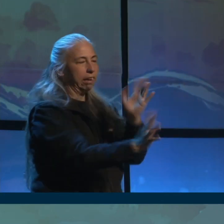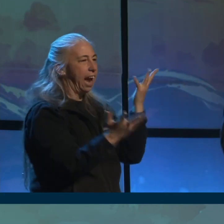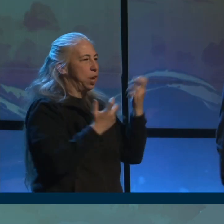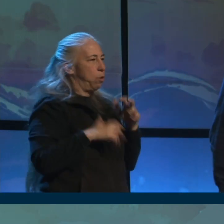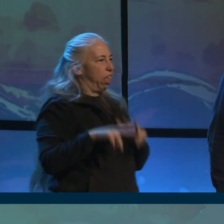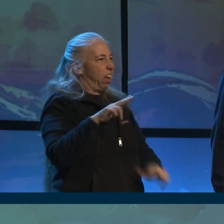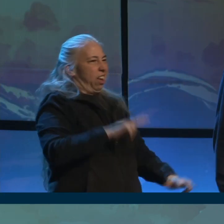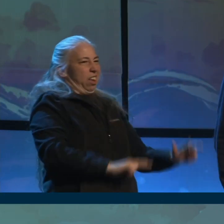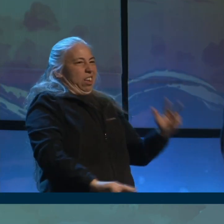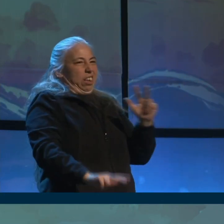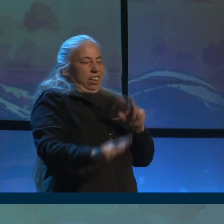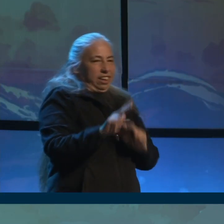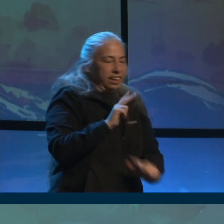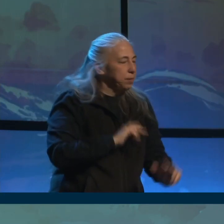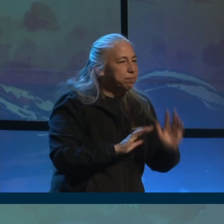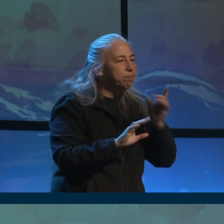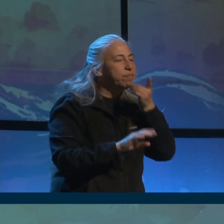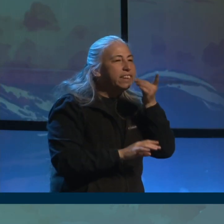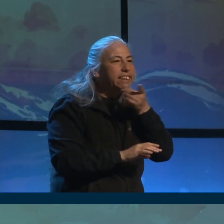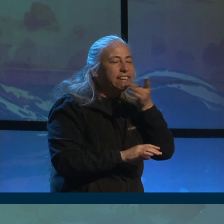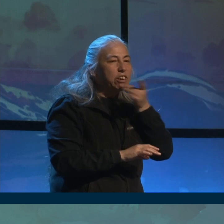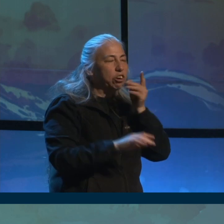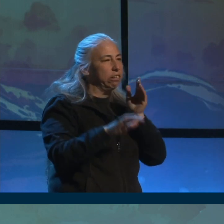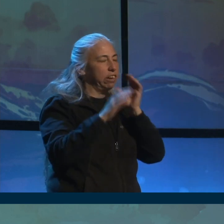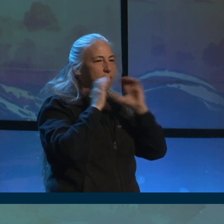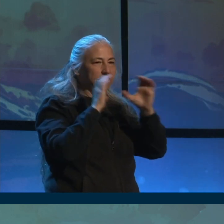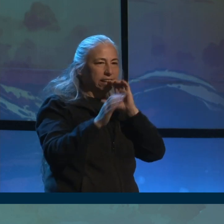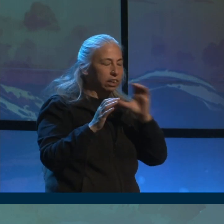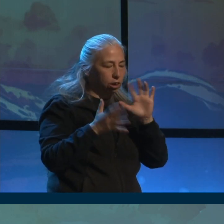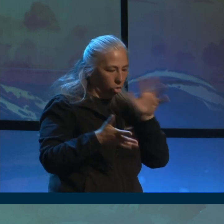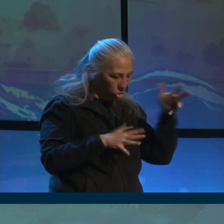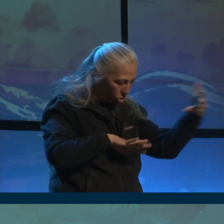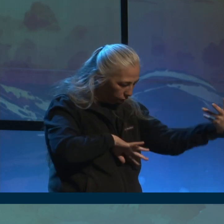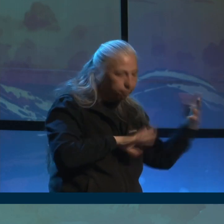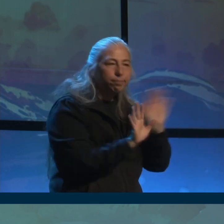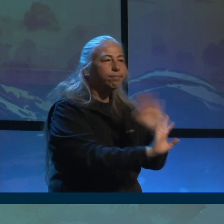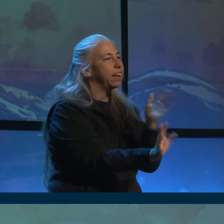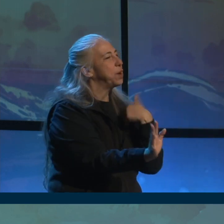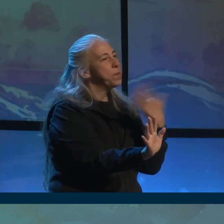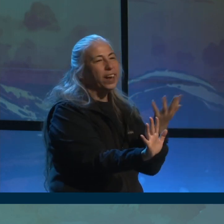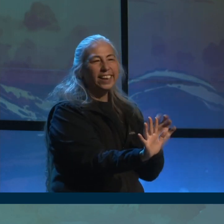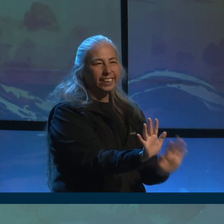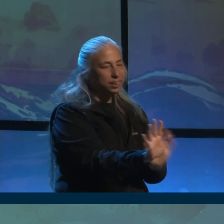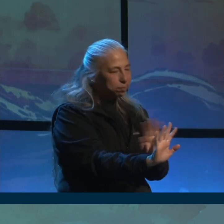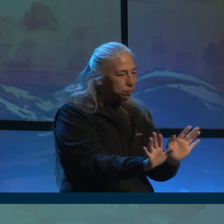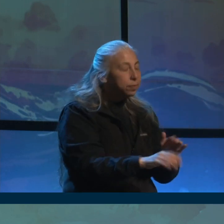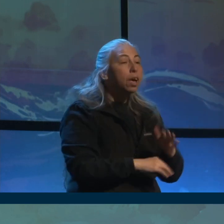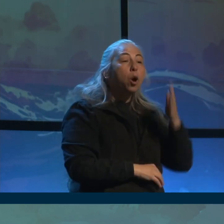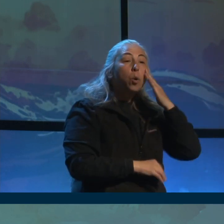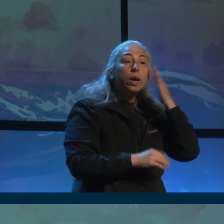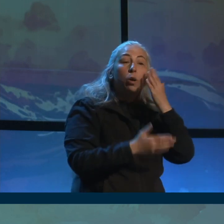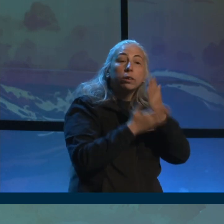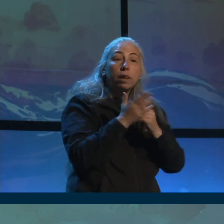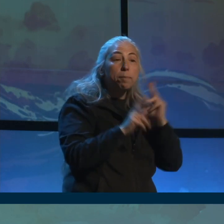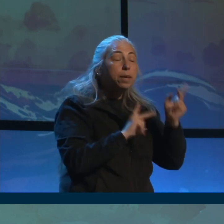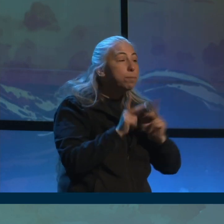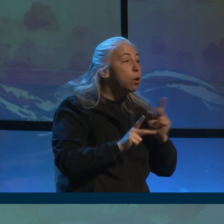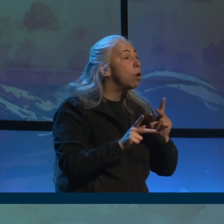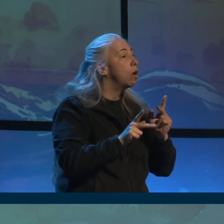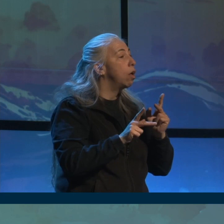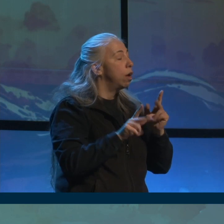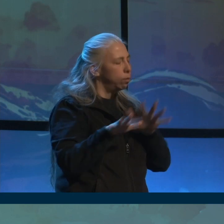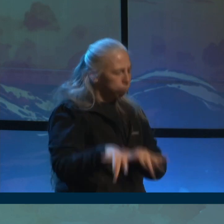awkward dinner conversation and a Sunday lunch that goes south, right? But we know people like this. We're like this,